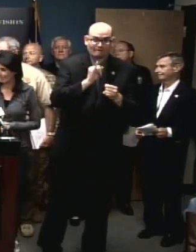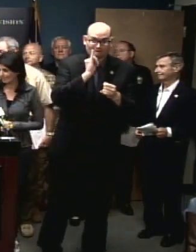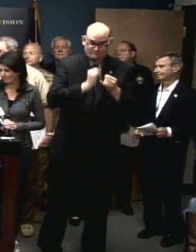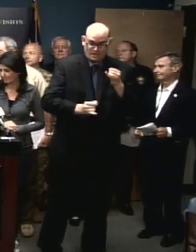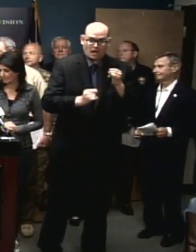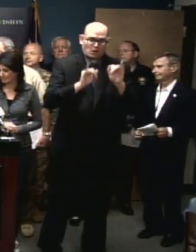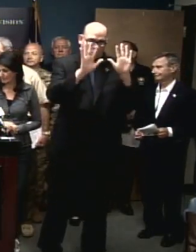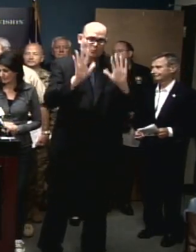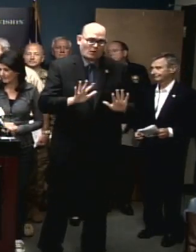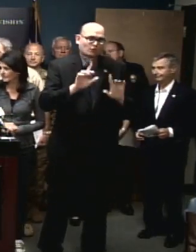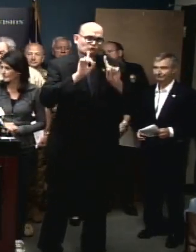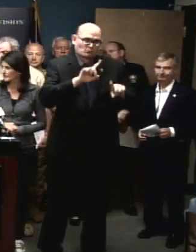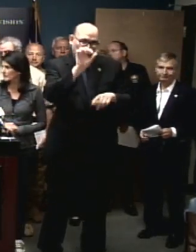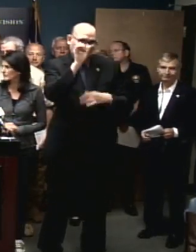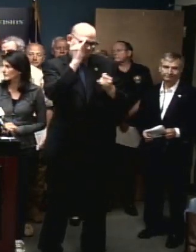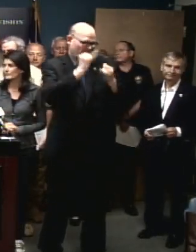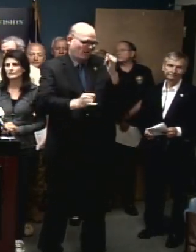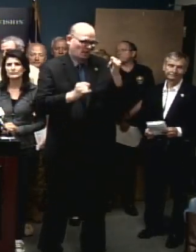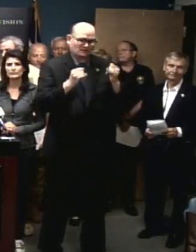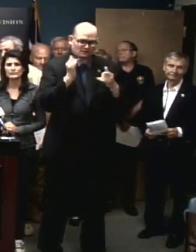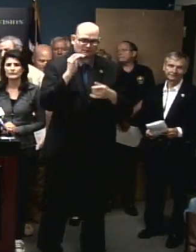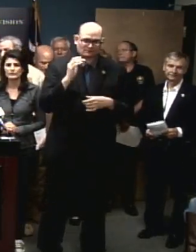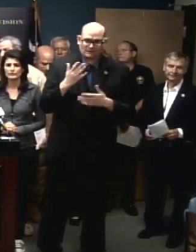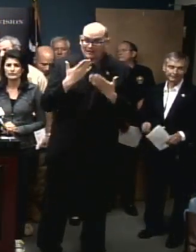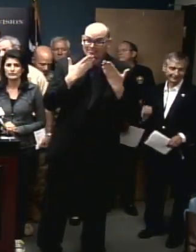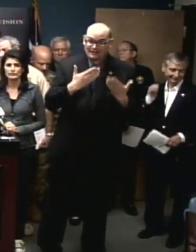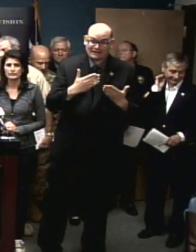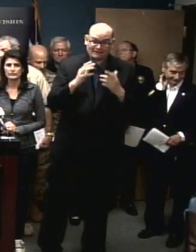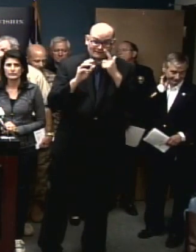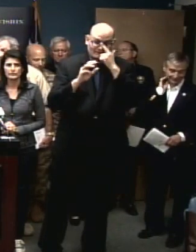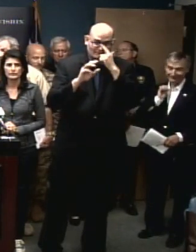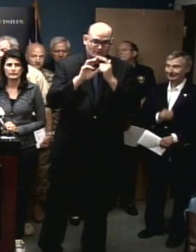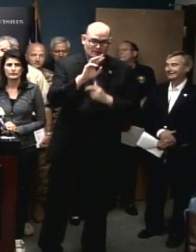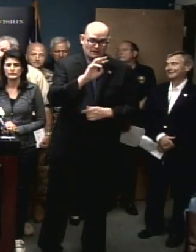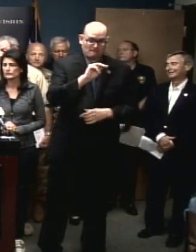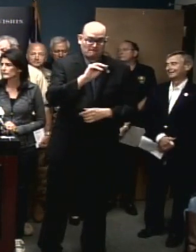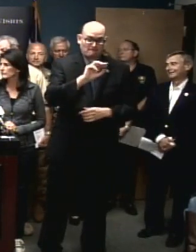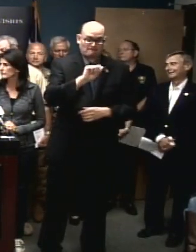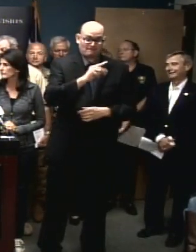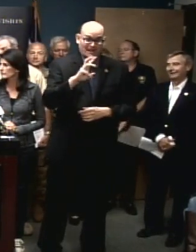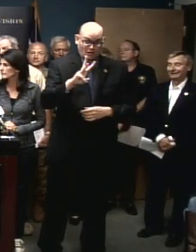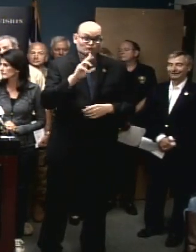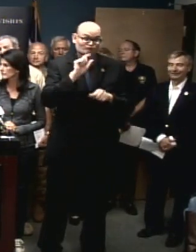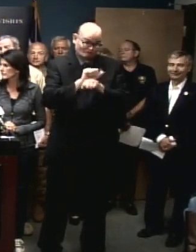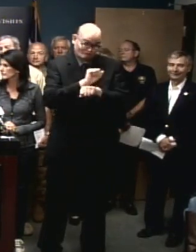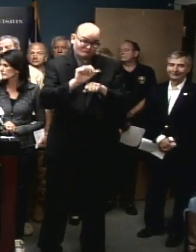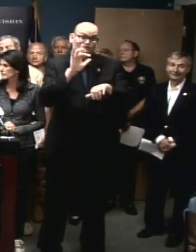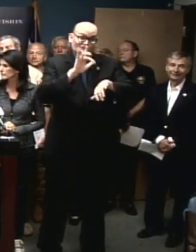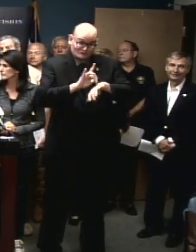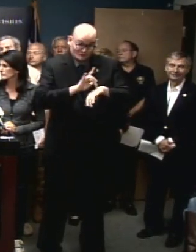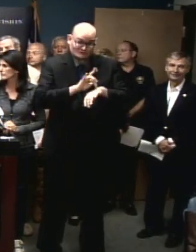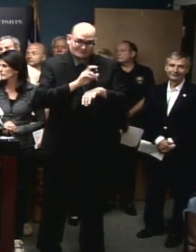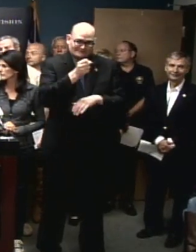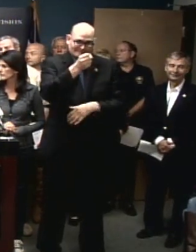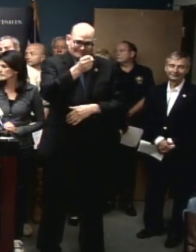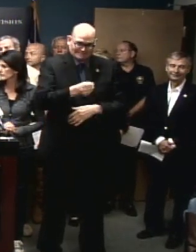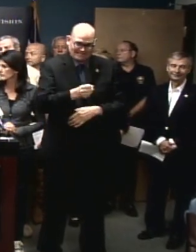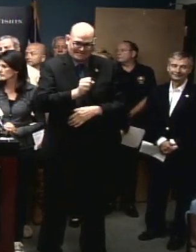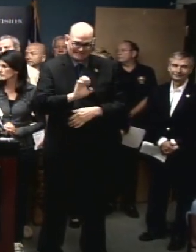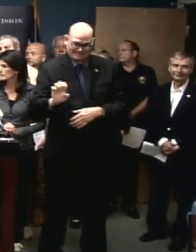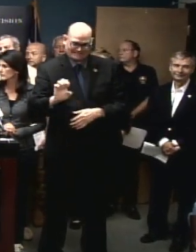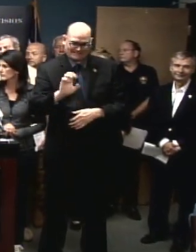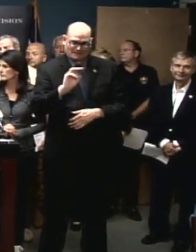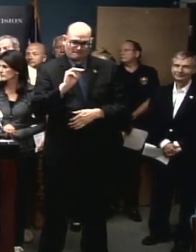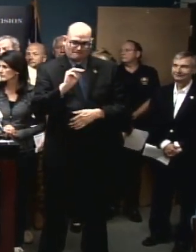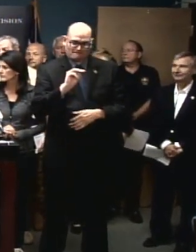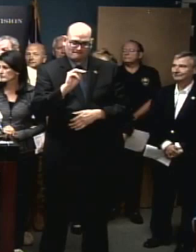Governor. Well, as you know, Matthew made landfall earlier this morning, just southeast of McClellanville. The good news is it is now finally pulling